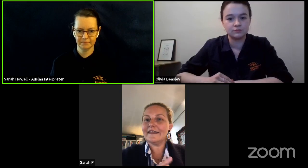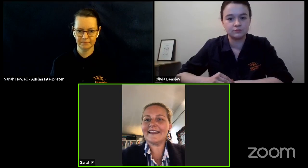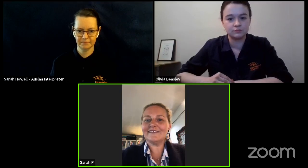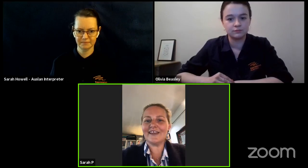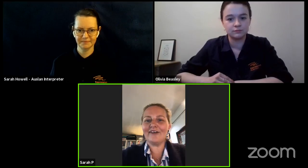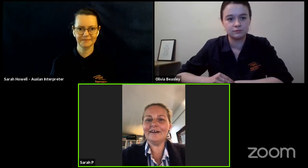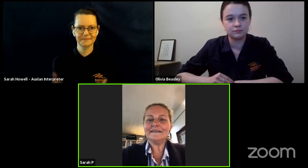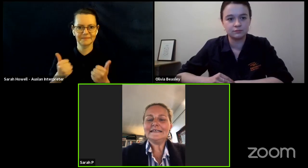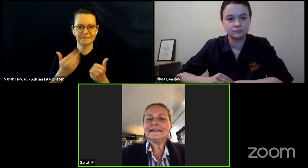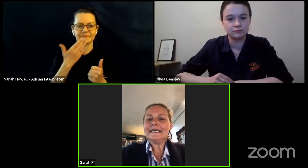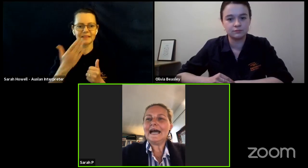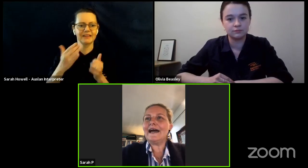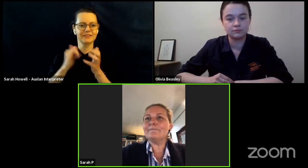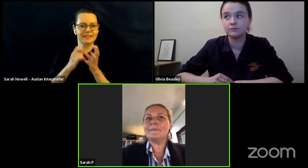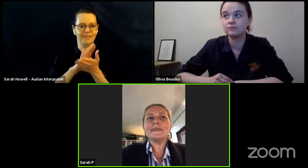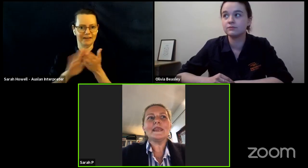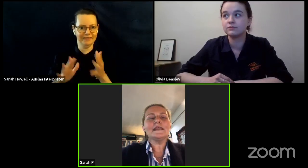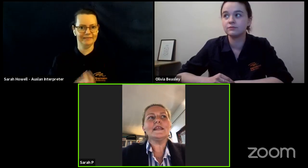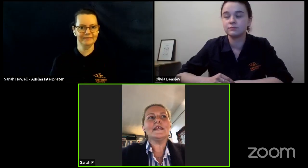Thanks, Sarah.